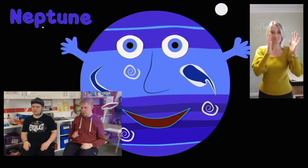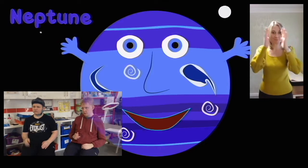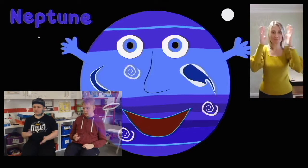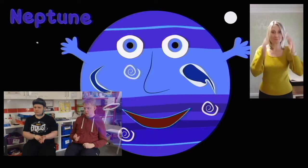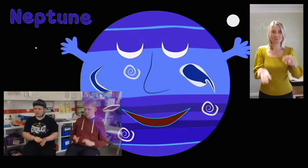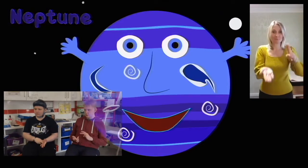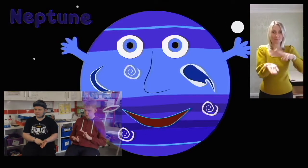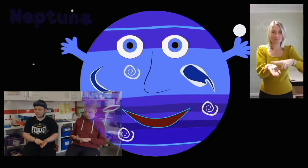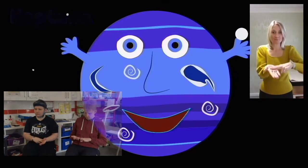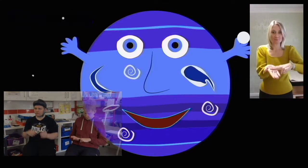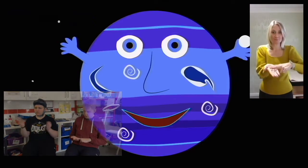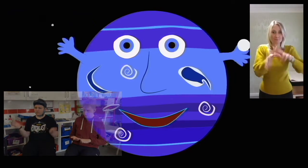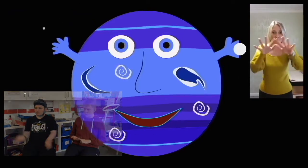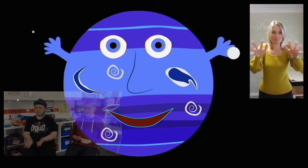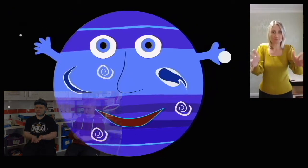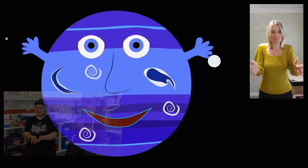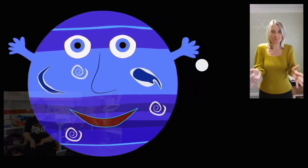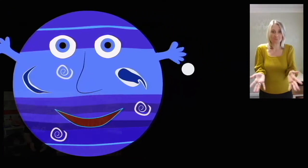I am Neptune.